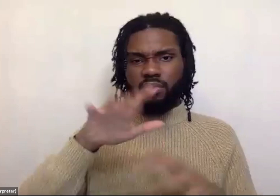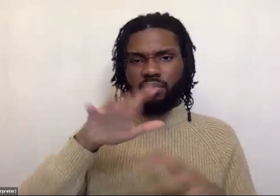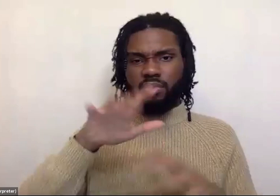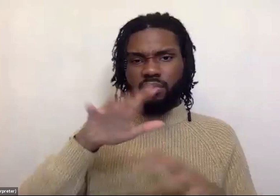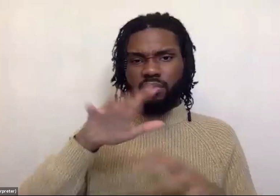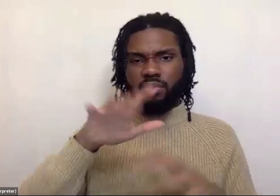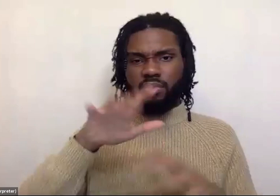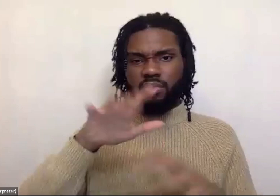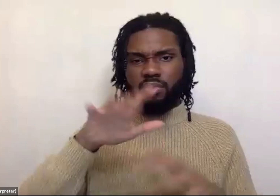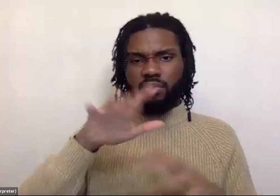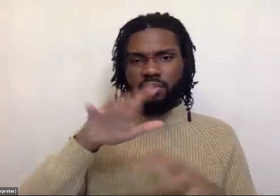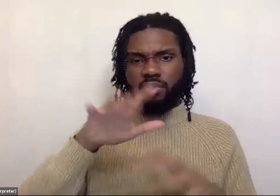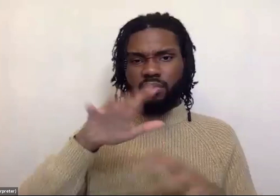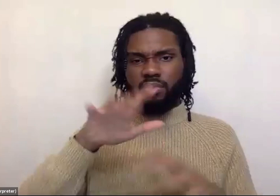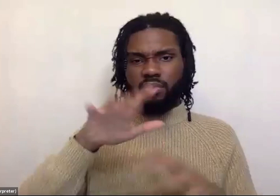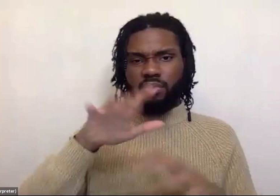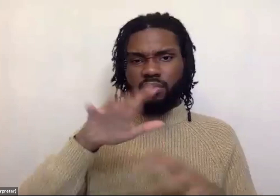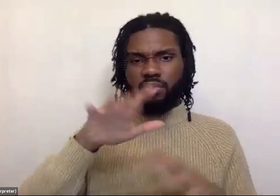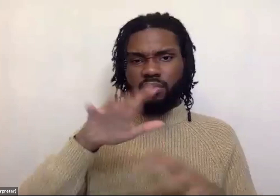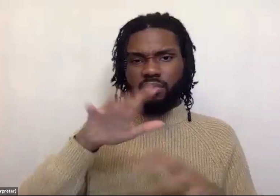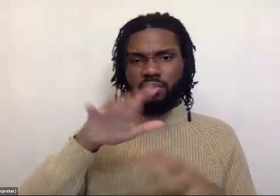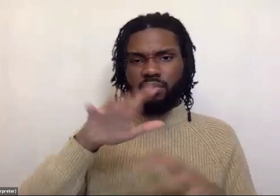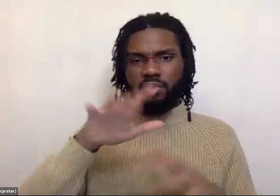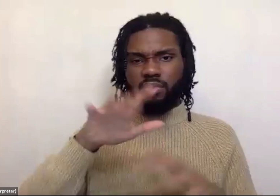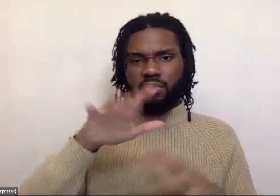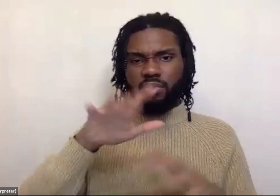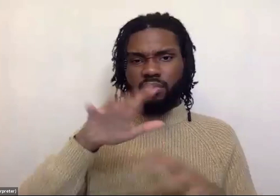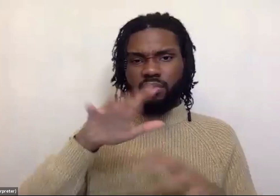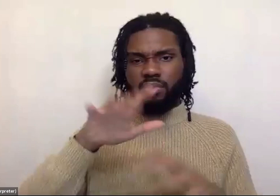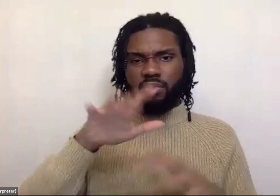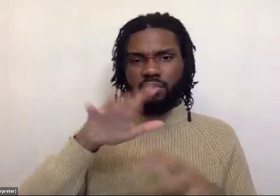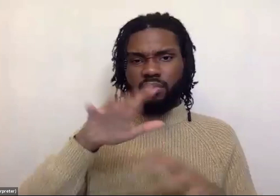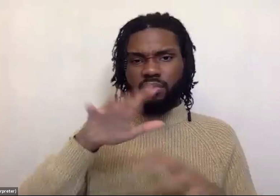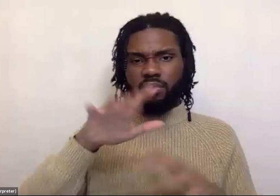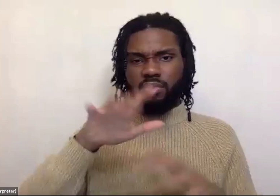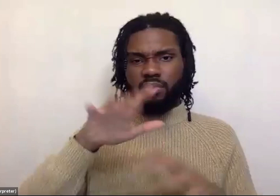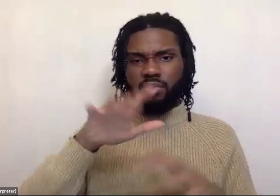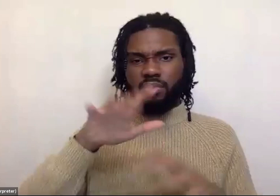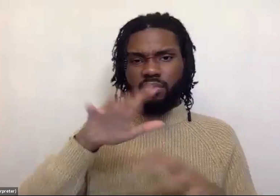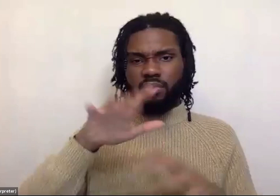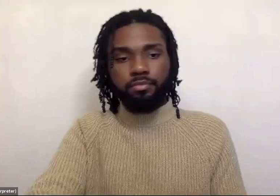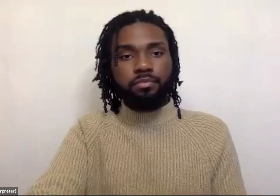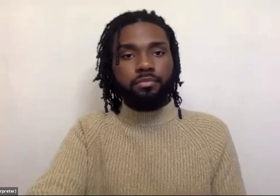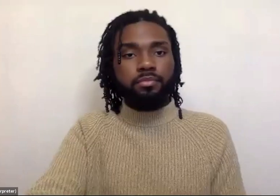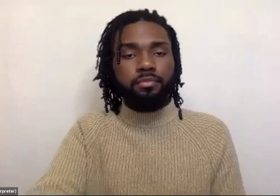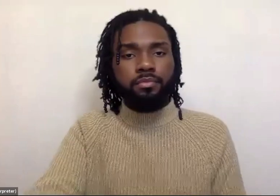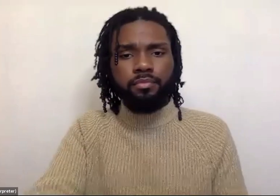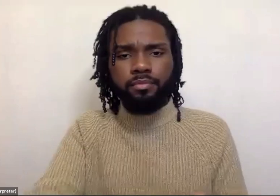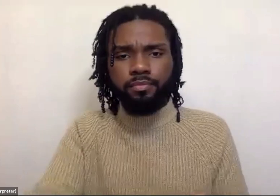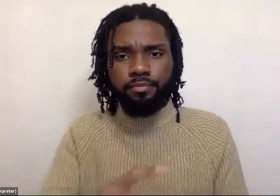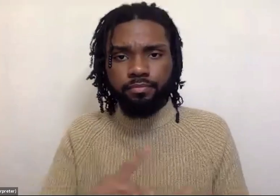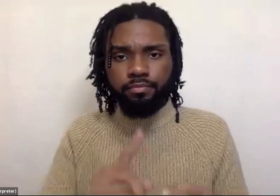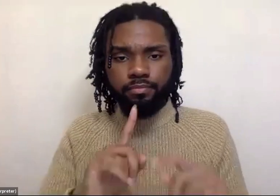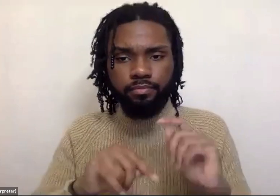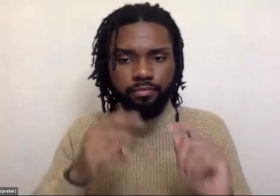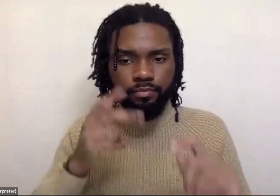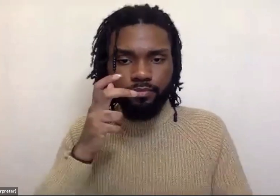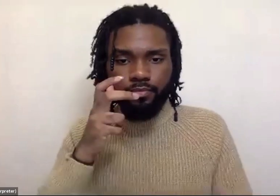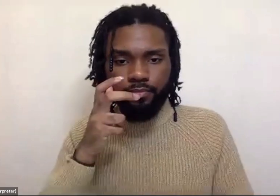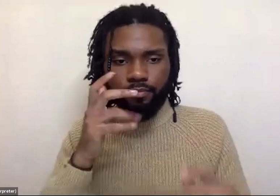King 24/7. So even when he goes into Birmingham, you don't see Reverend Shuttlesworth, you only see Dr.